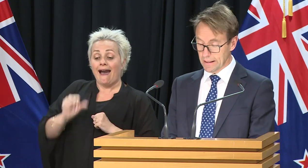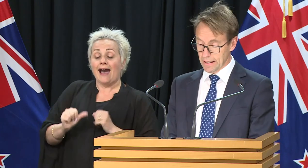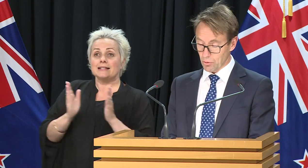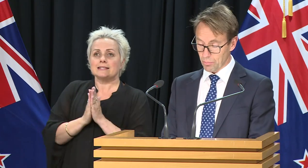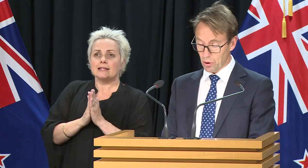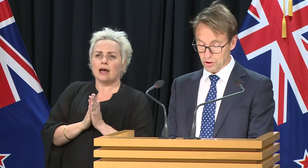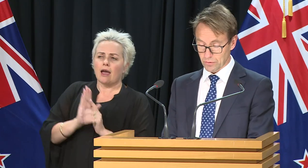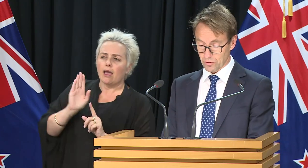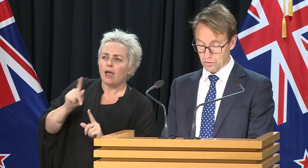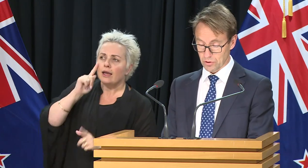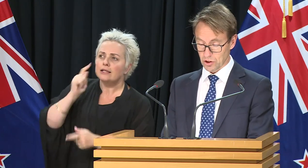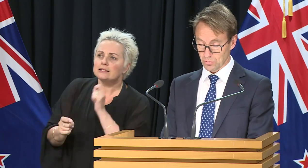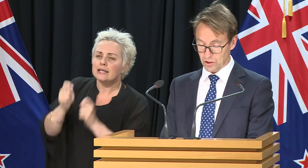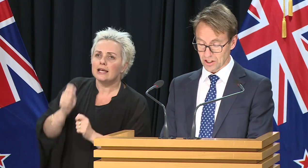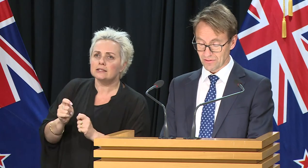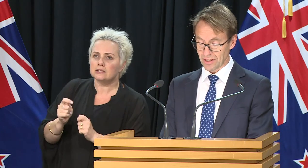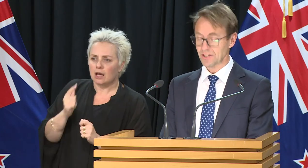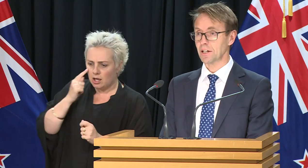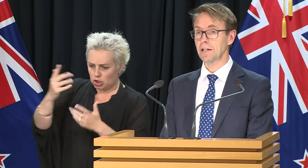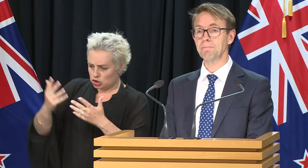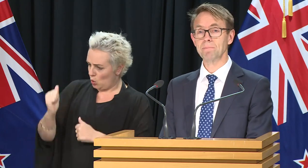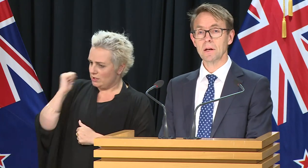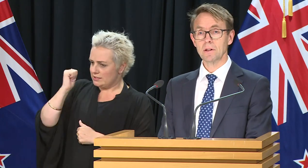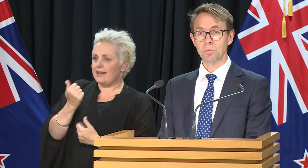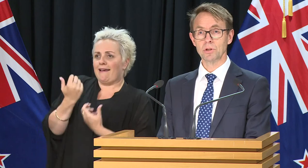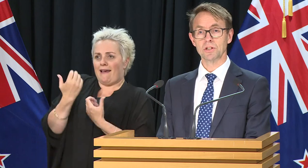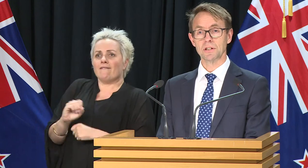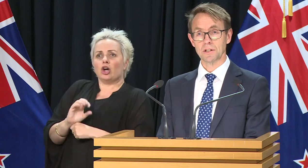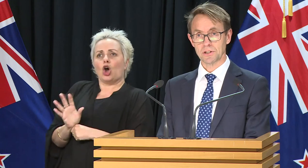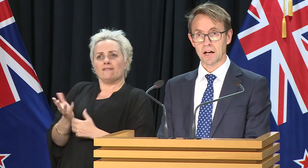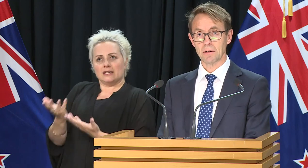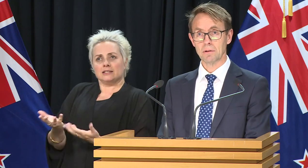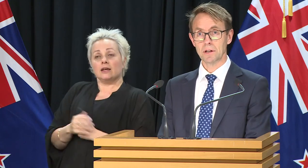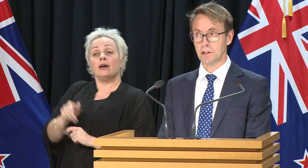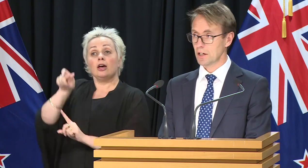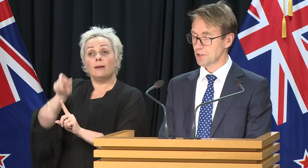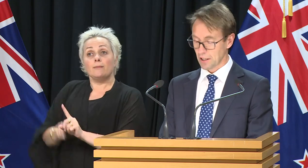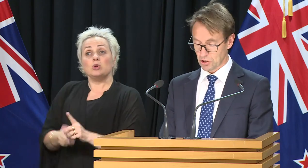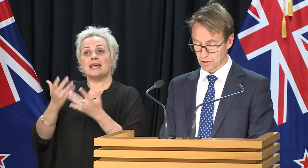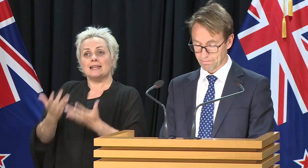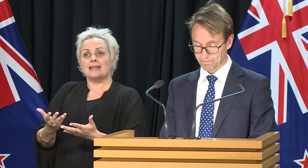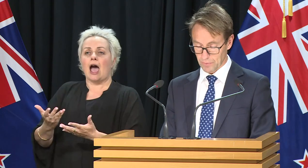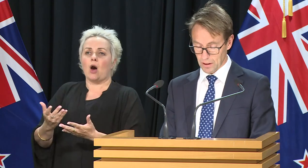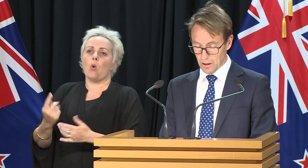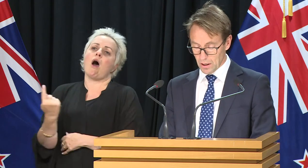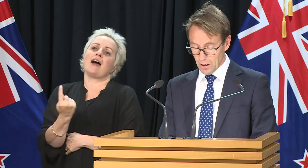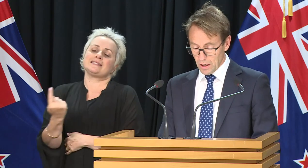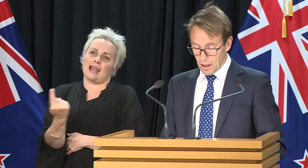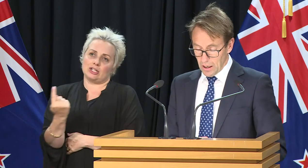Sunday with a positive result received yesterday. The person is now in isolation.